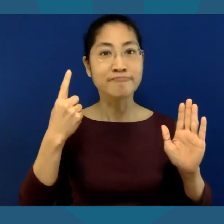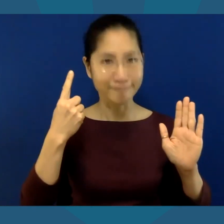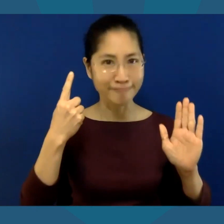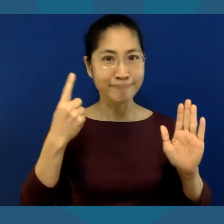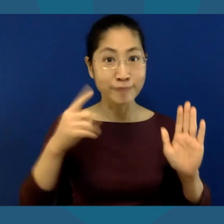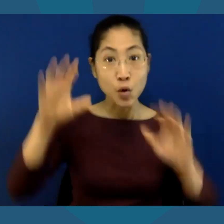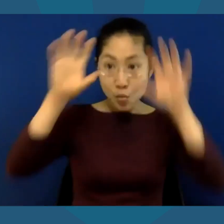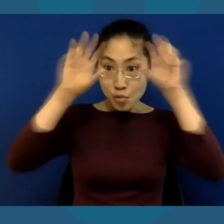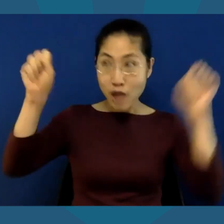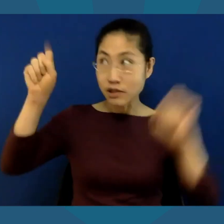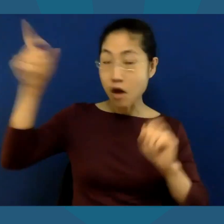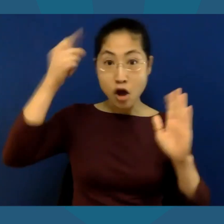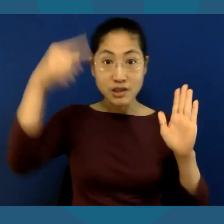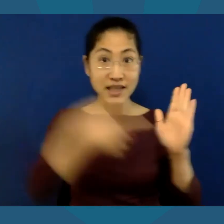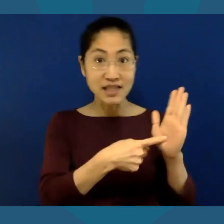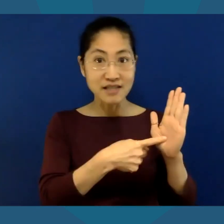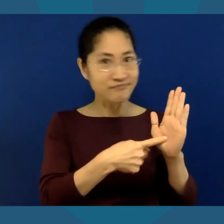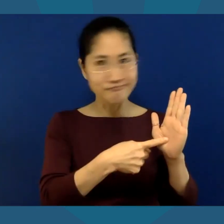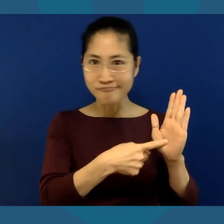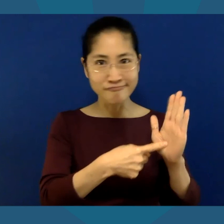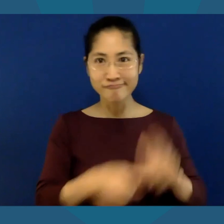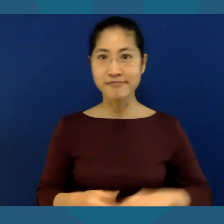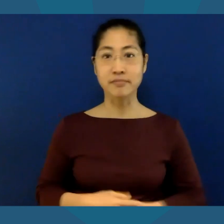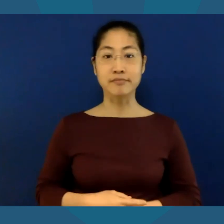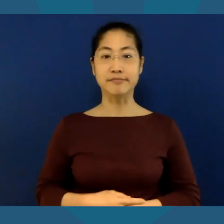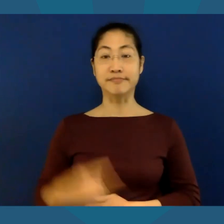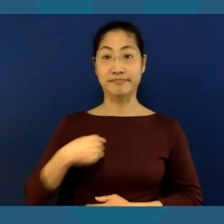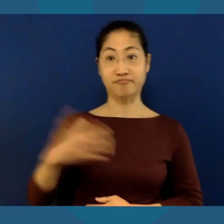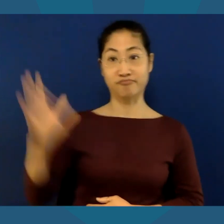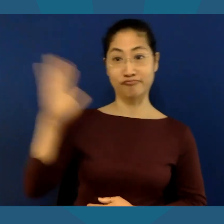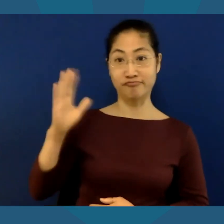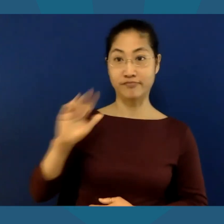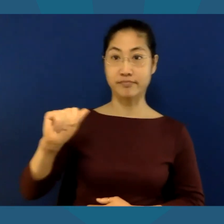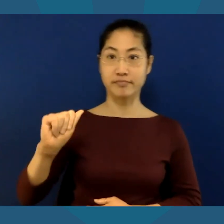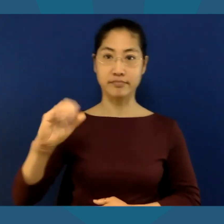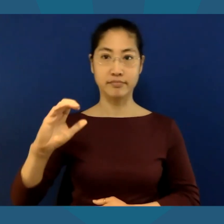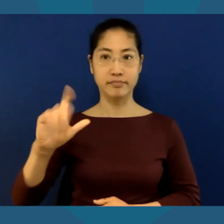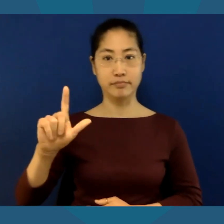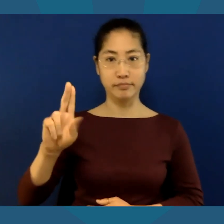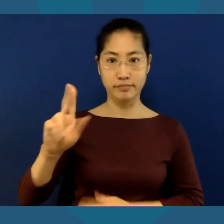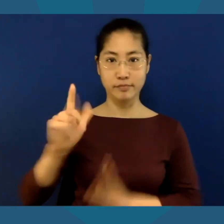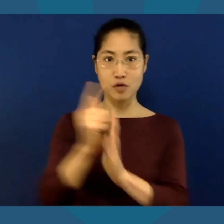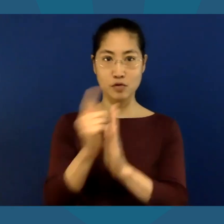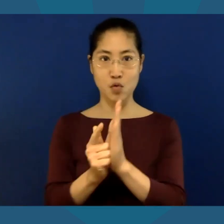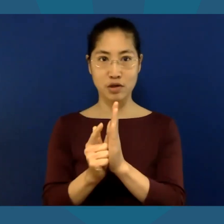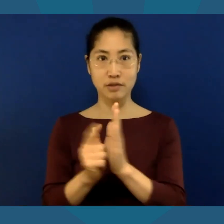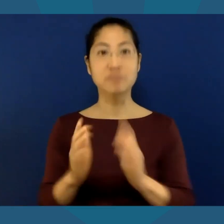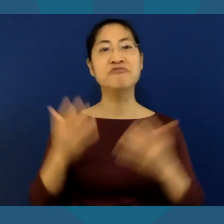Unlike the president, I understand the Constitution. As a